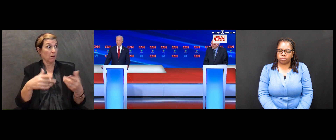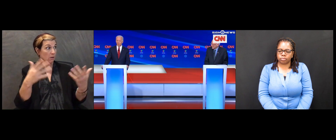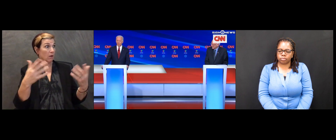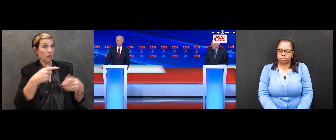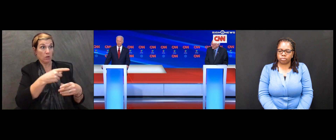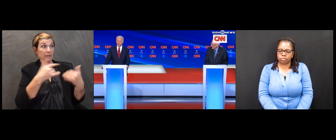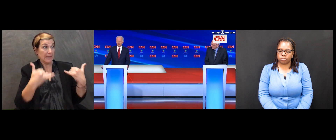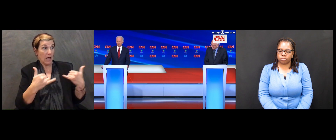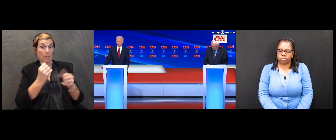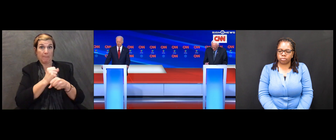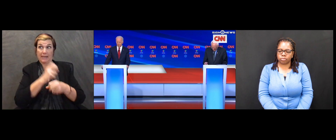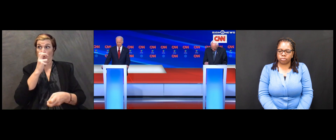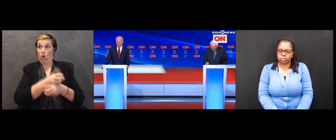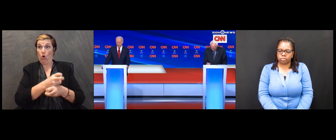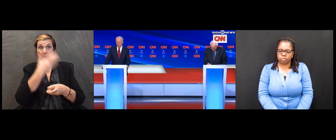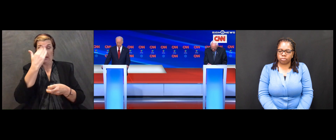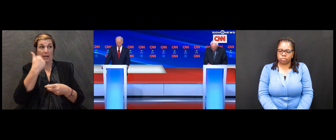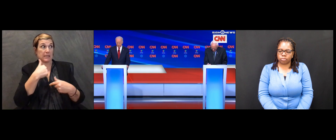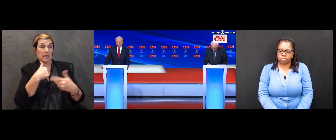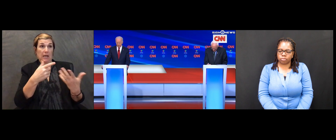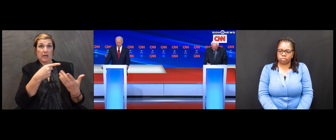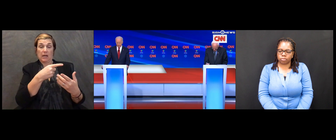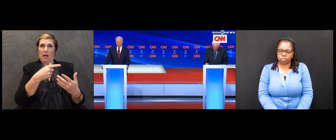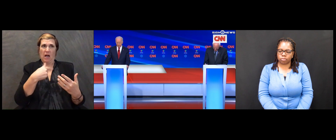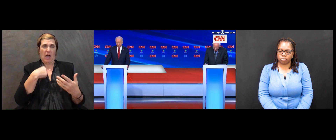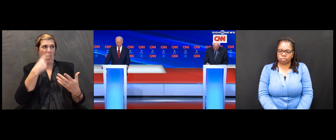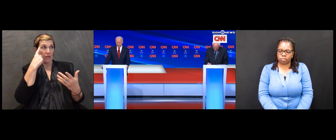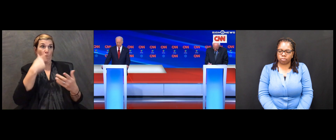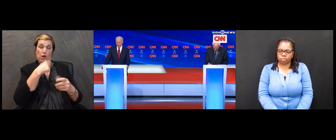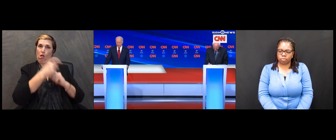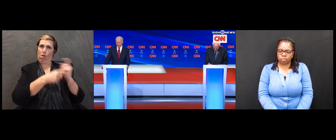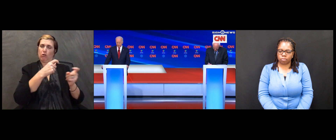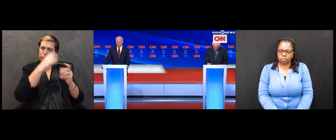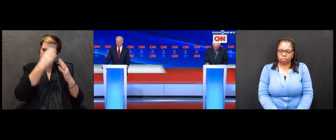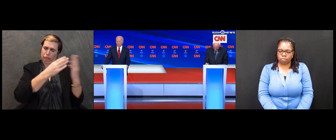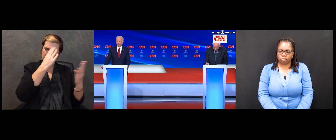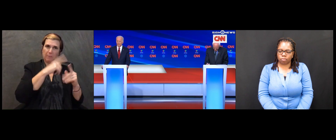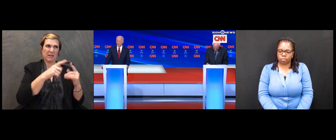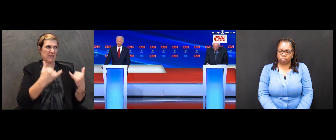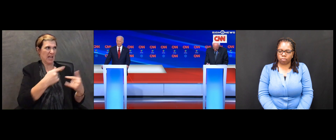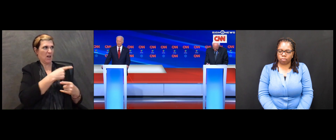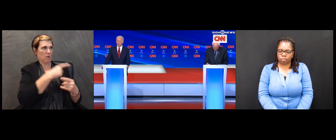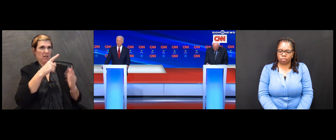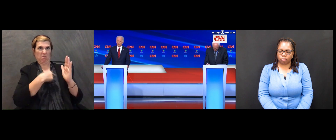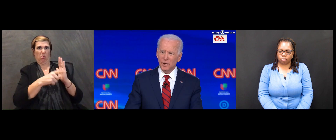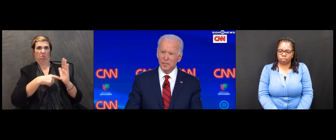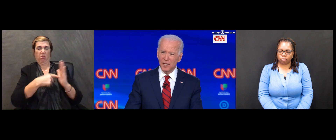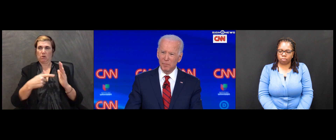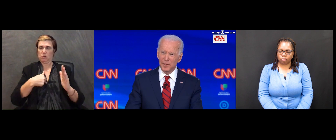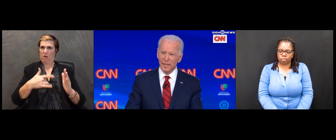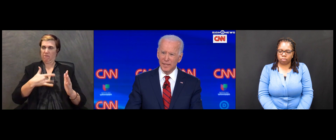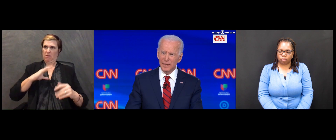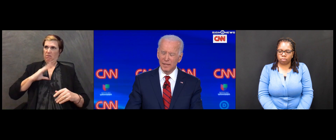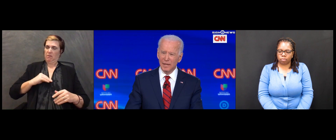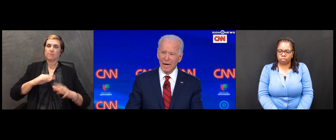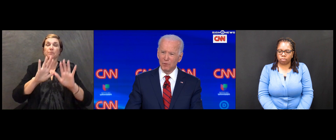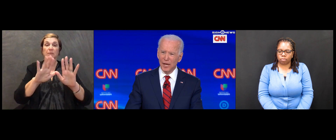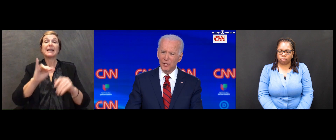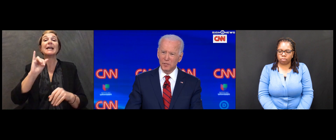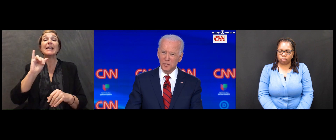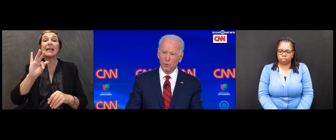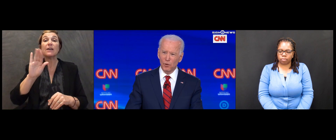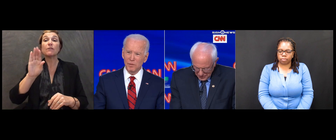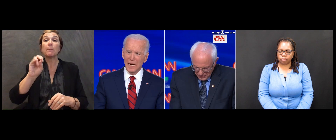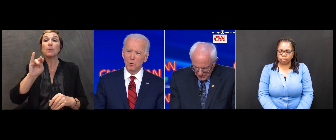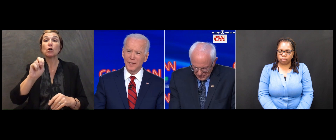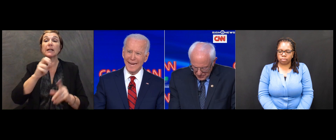won't even take the credit for things he wants to do. Look, I think that I want to make it clear. If Bernie's a nominee, I will